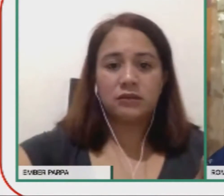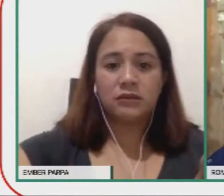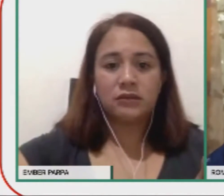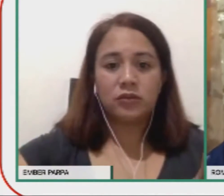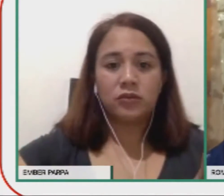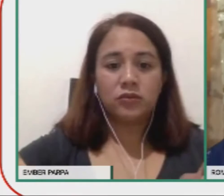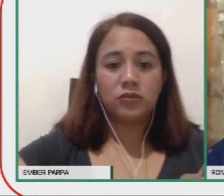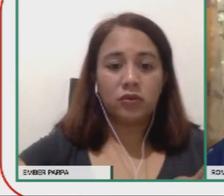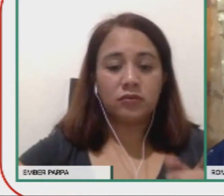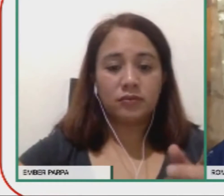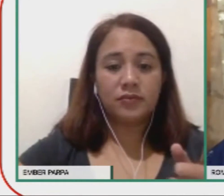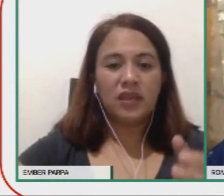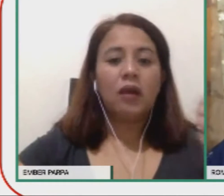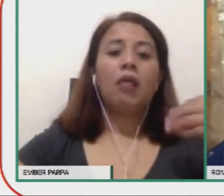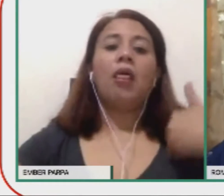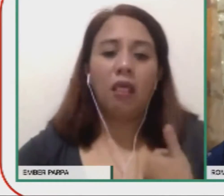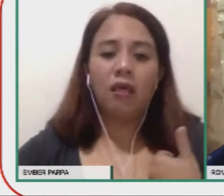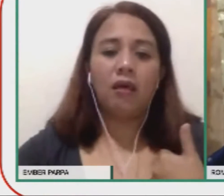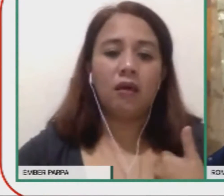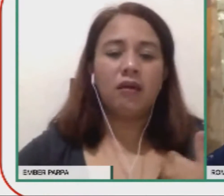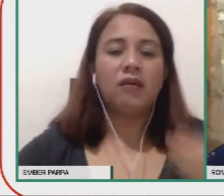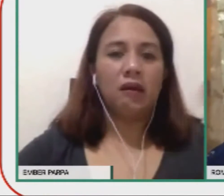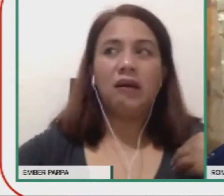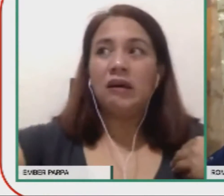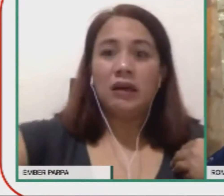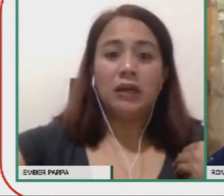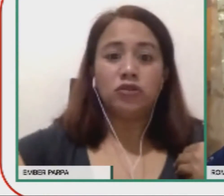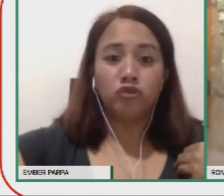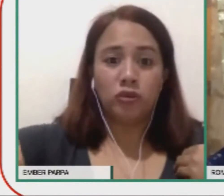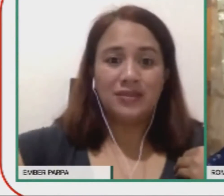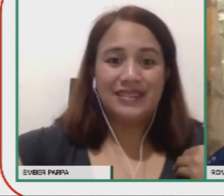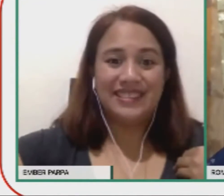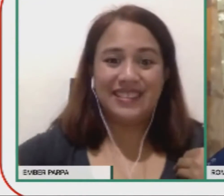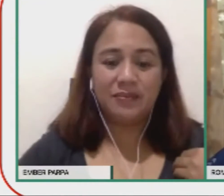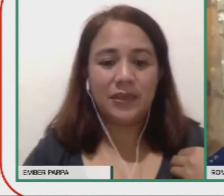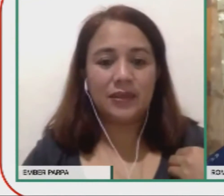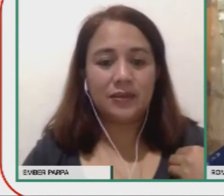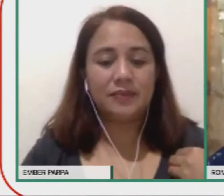tired. I got tired. I'm tired.